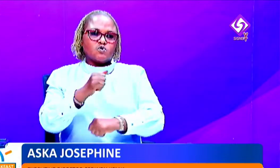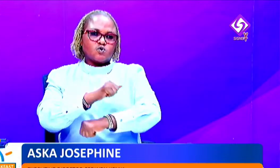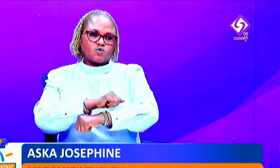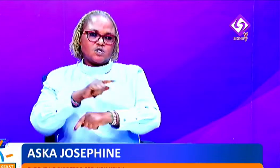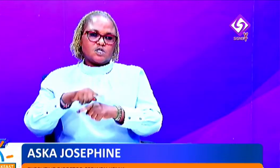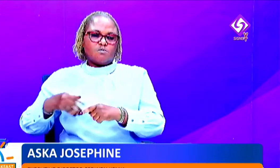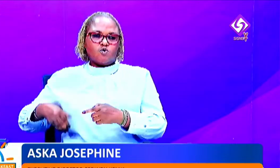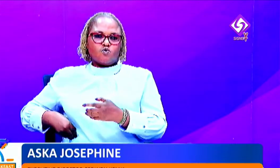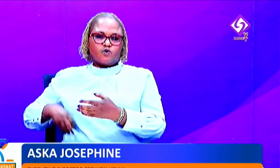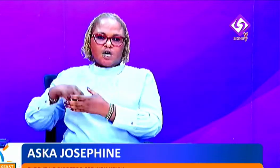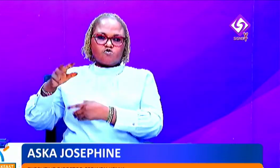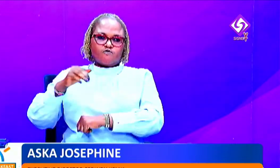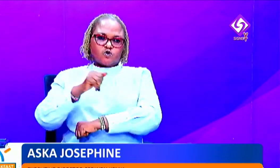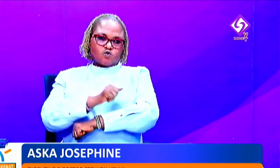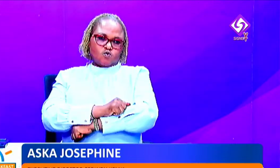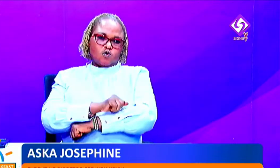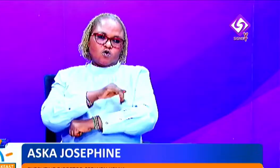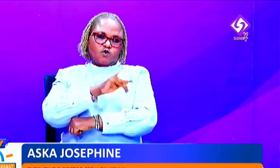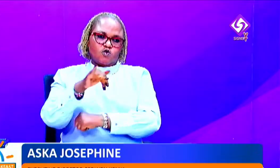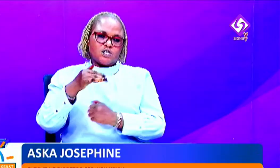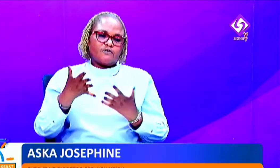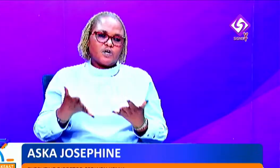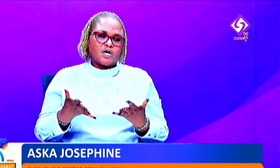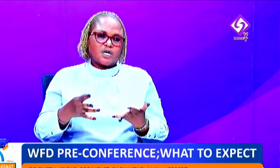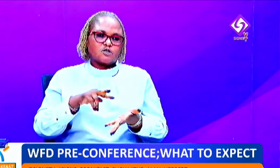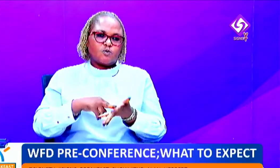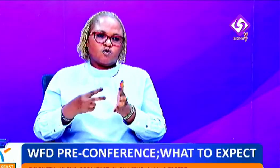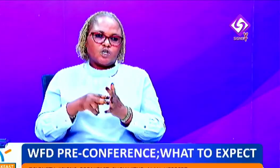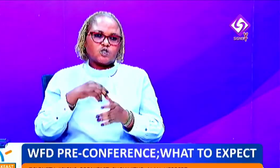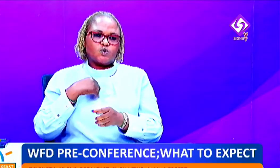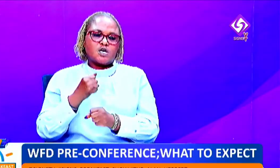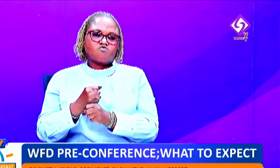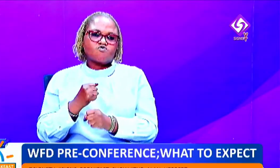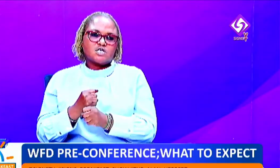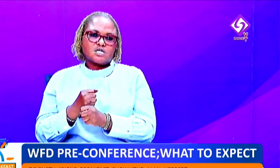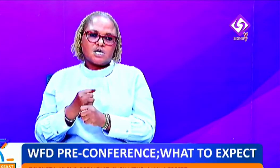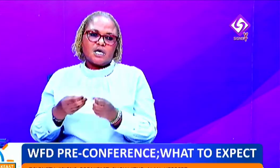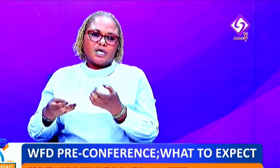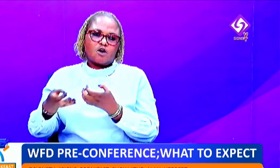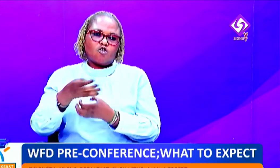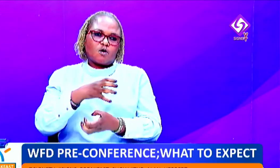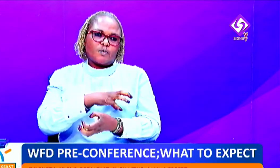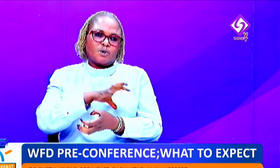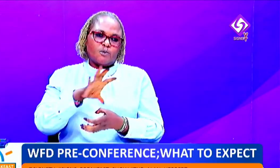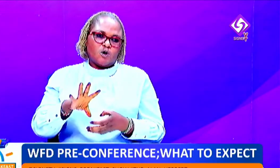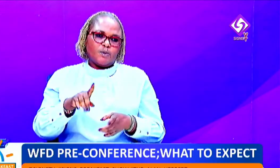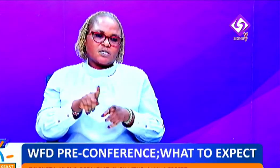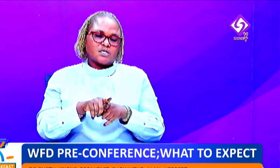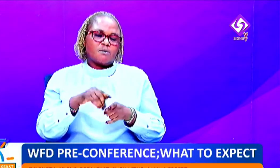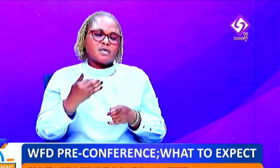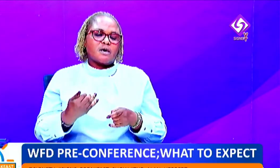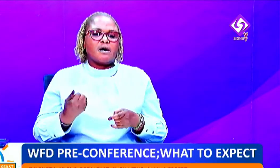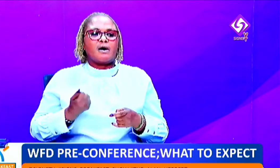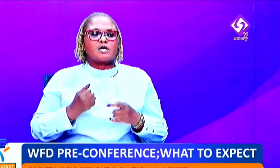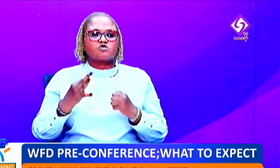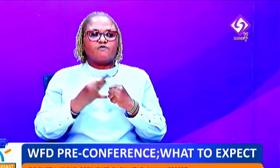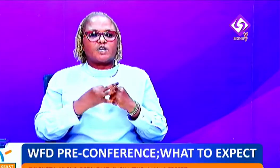we can empower them, and even the youth out of school, those above the ages of 18, maybe to 25, we also empower them and teach